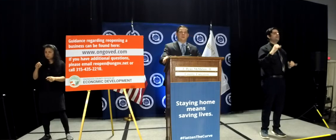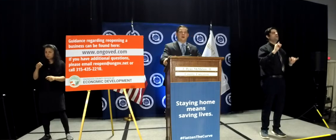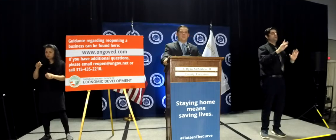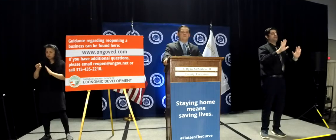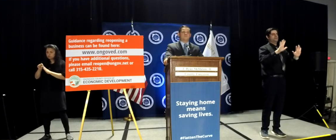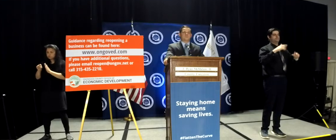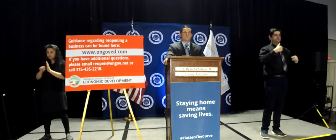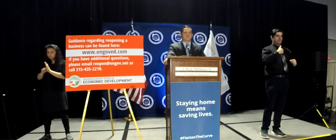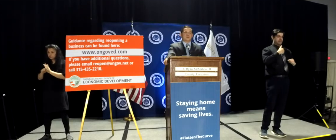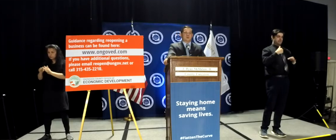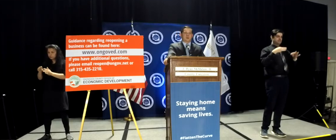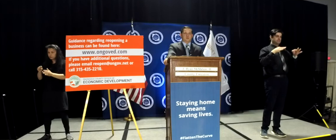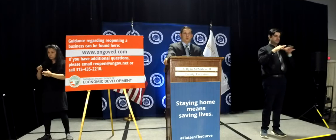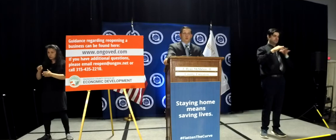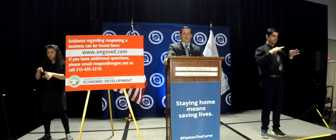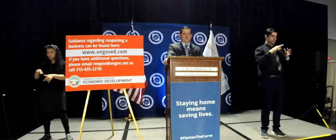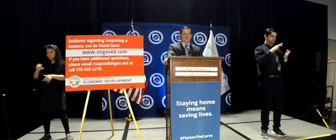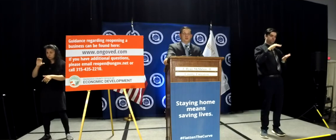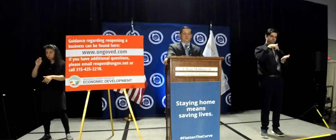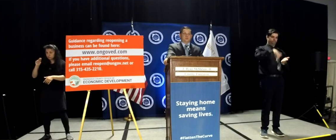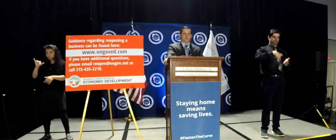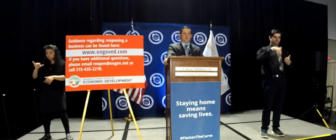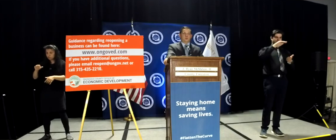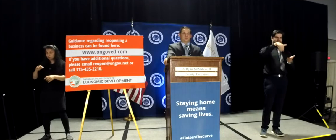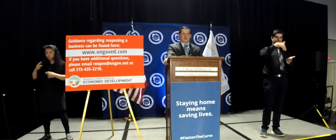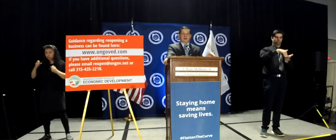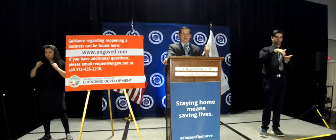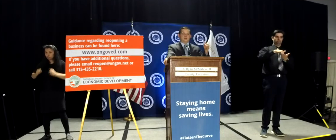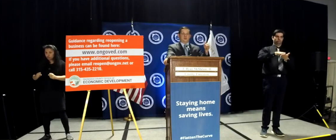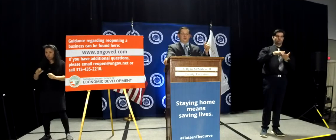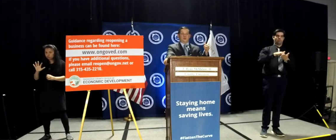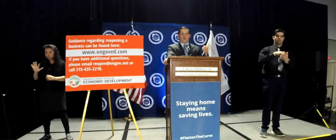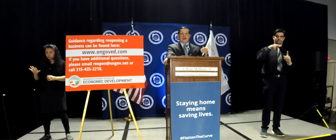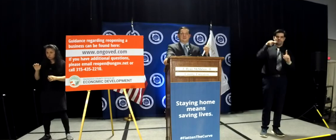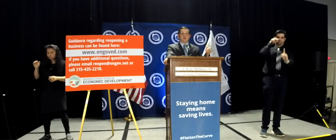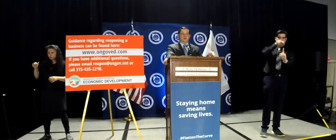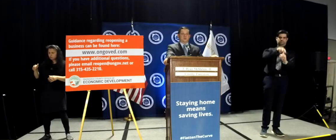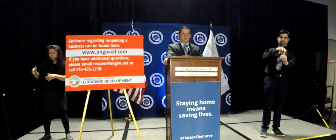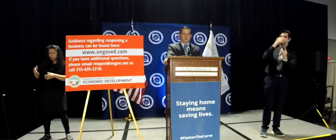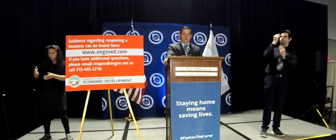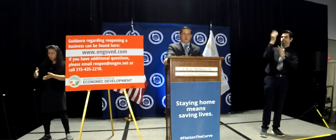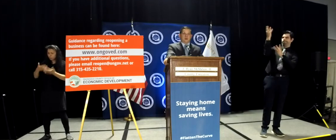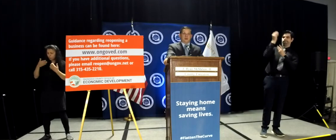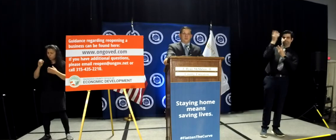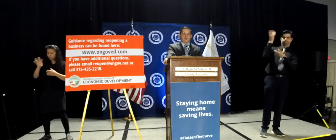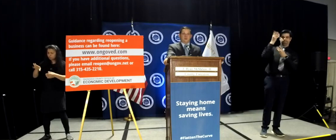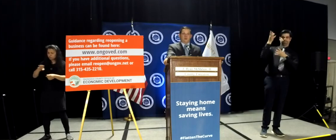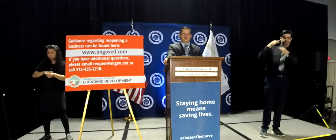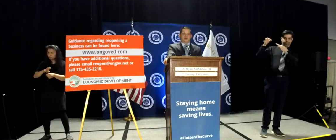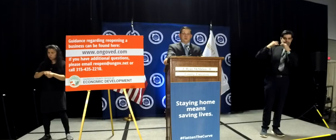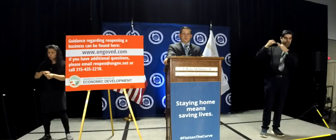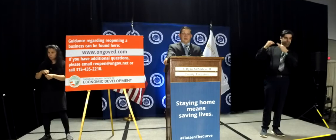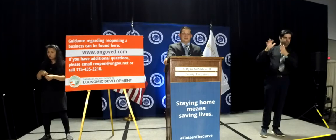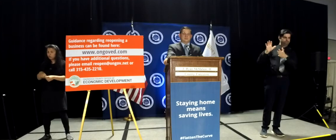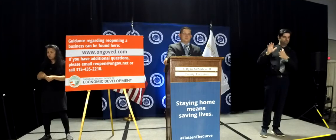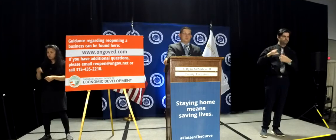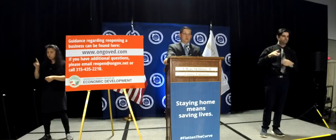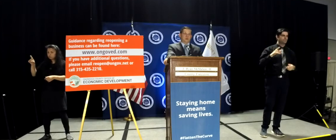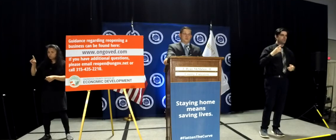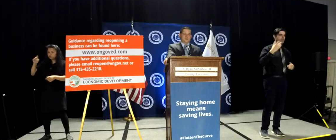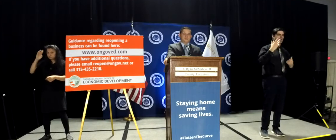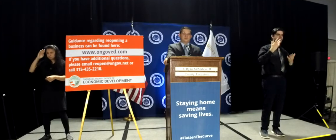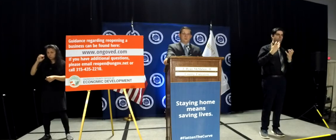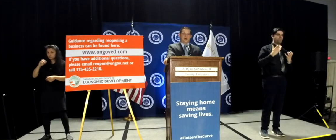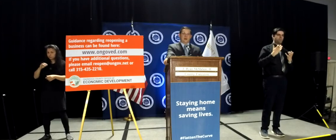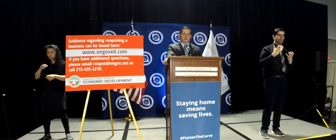hear it. But it's important we try to look through their eyes a little bit too. They've been overseeing a response in